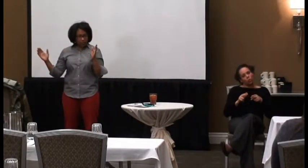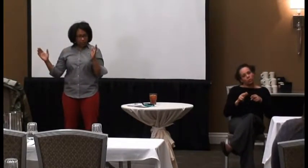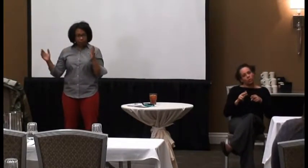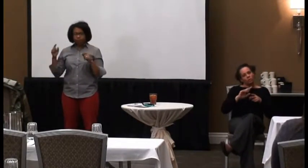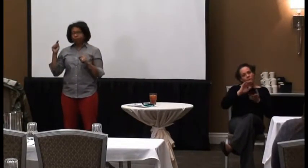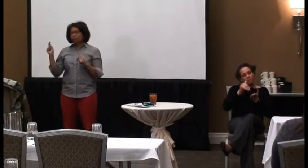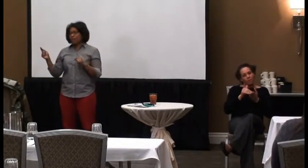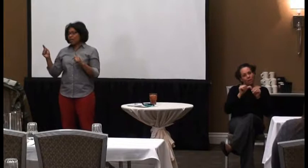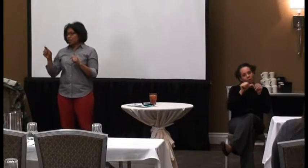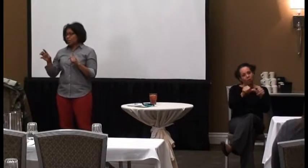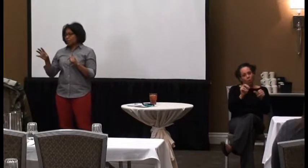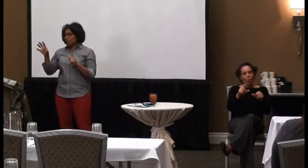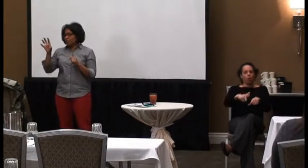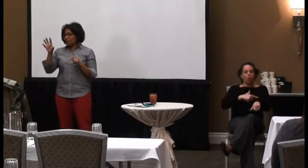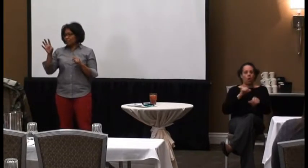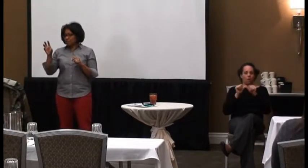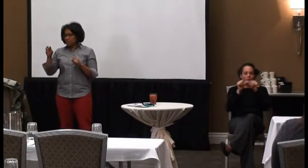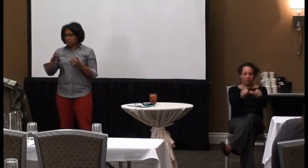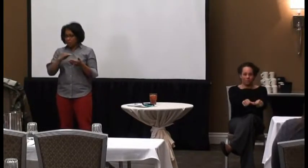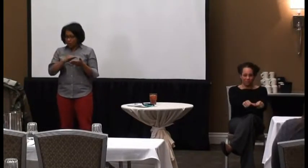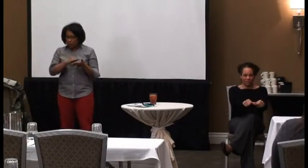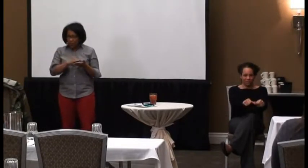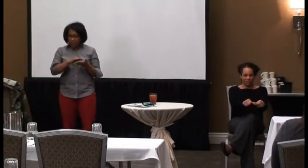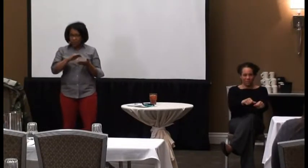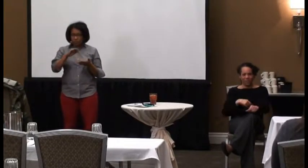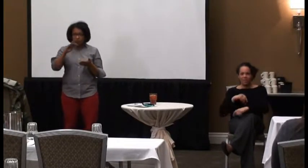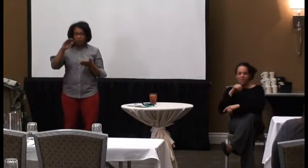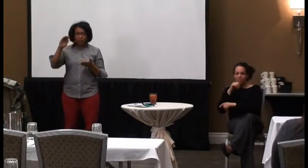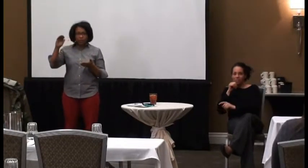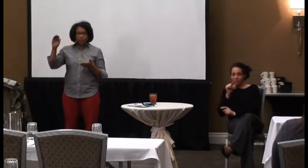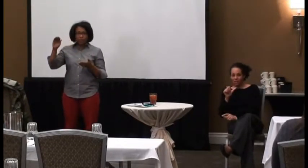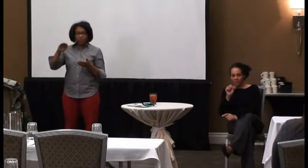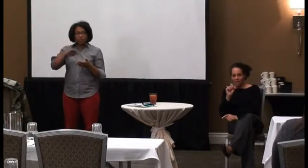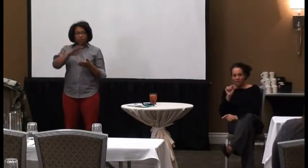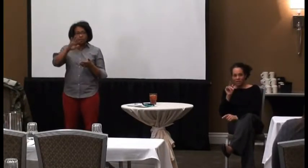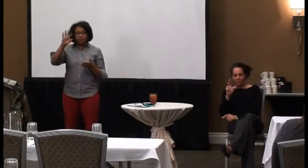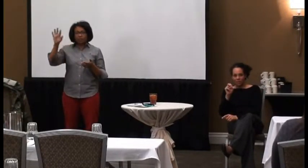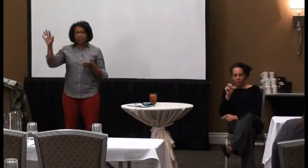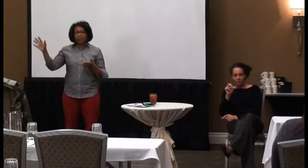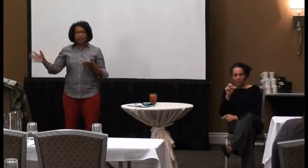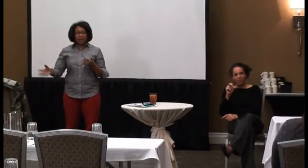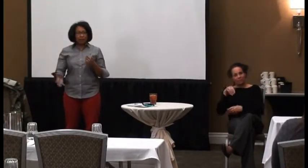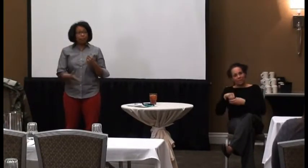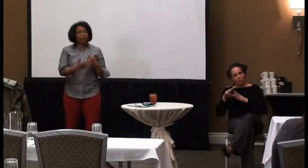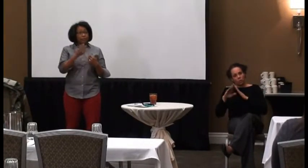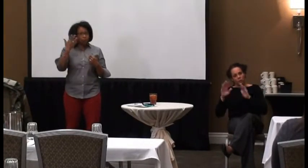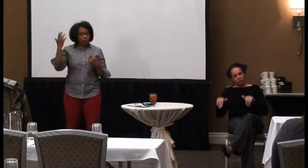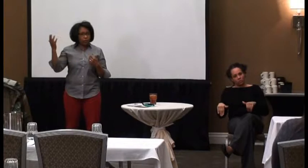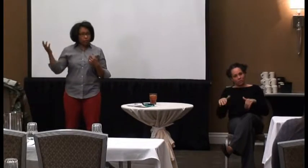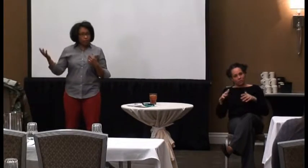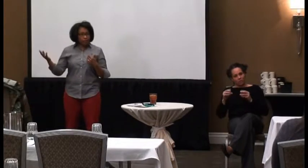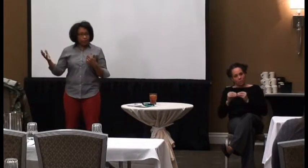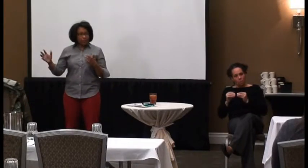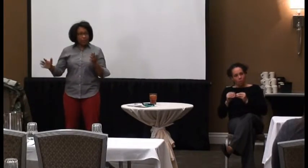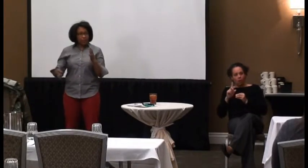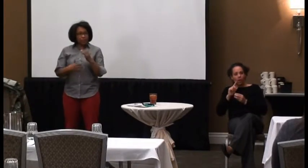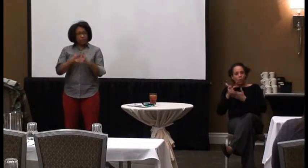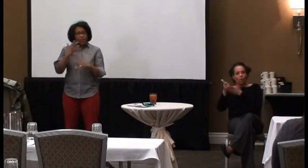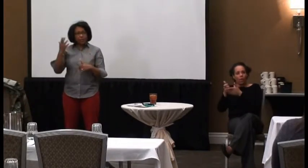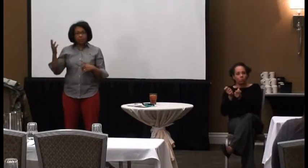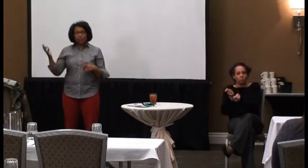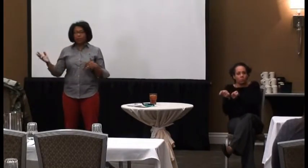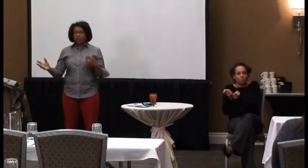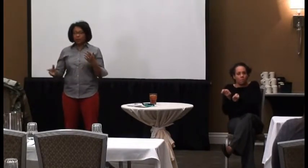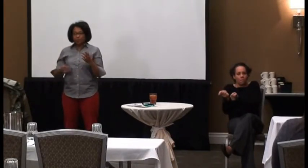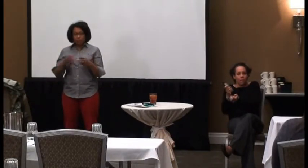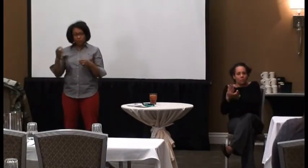long-acting. And then your non-stimulant, hopefully as it's built up in your system, is going to be there to kind of be a buffer and to